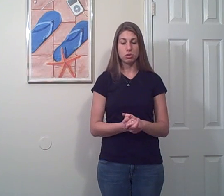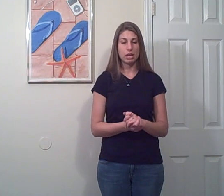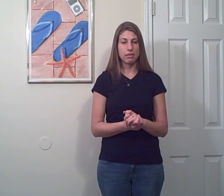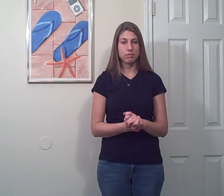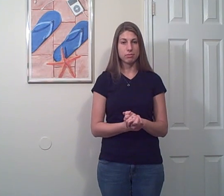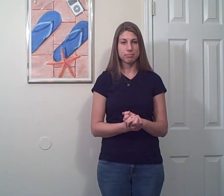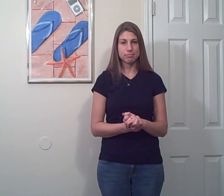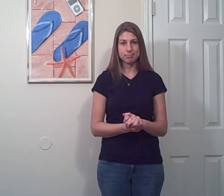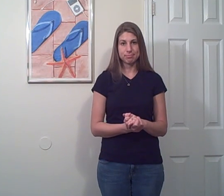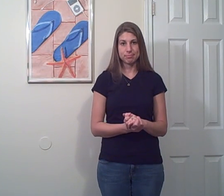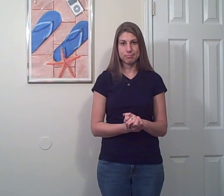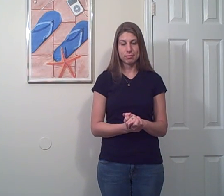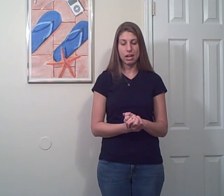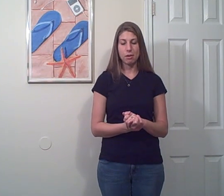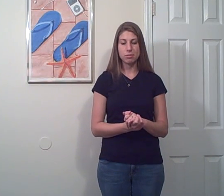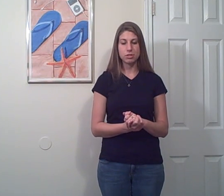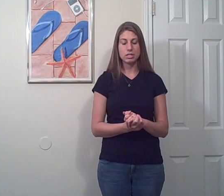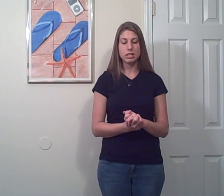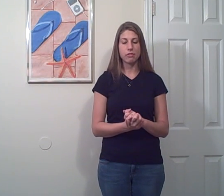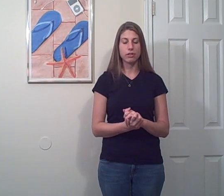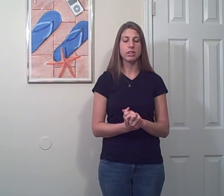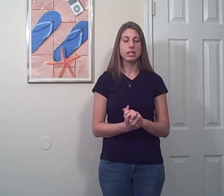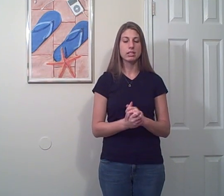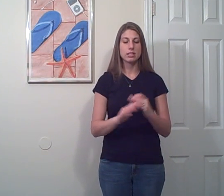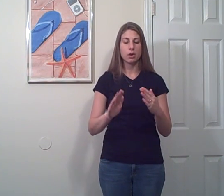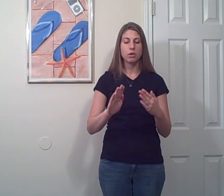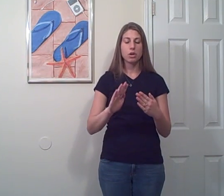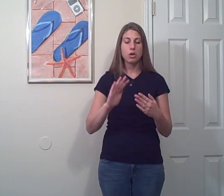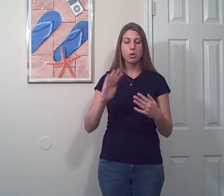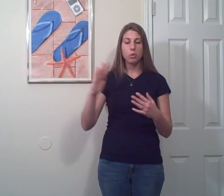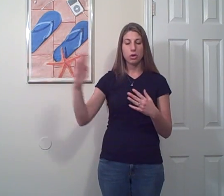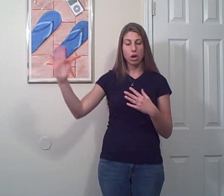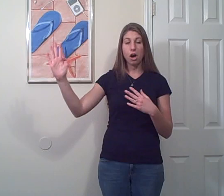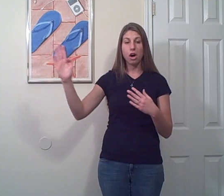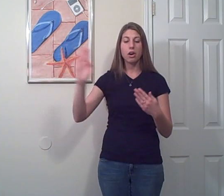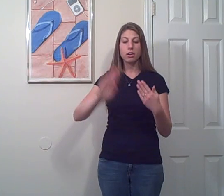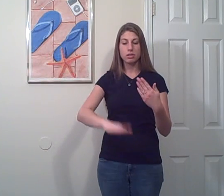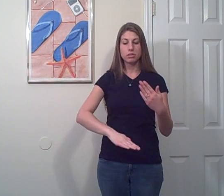life. Just suffer things. So we're all